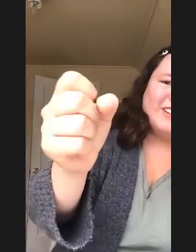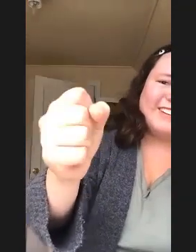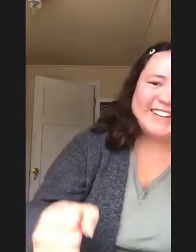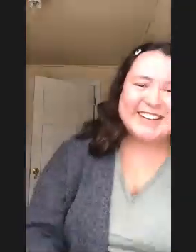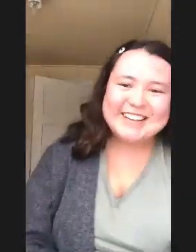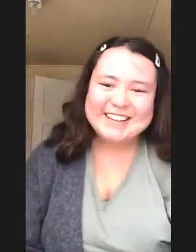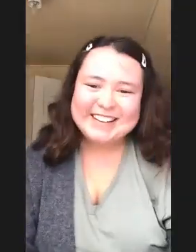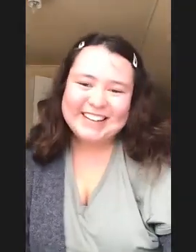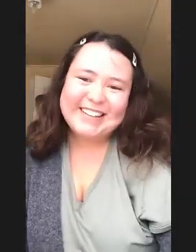True.